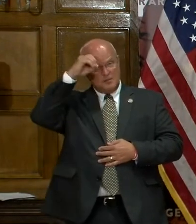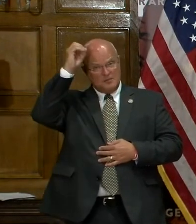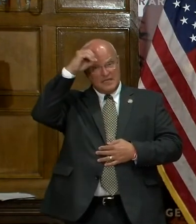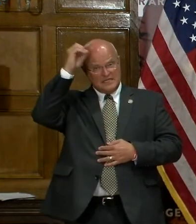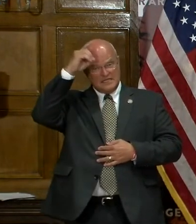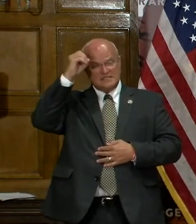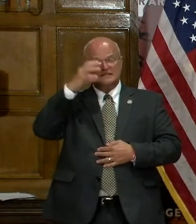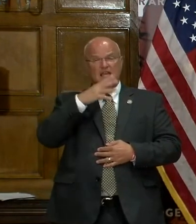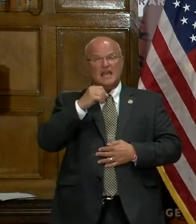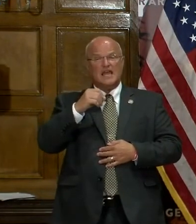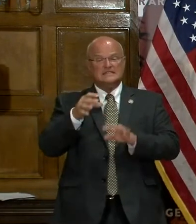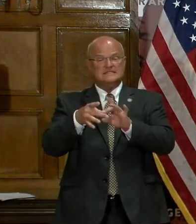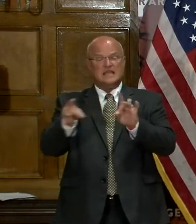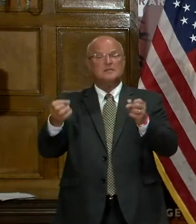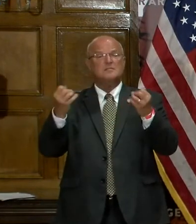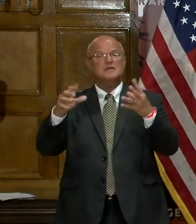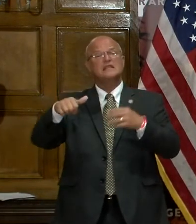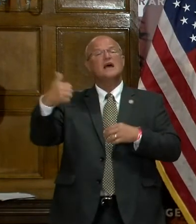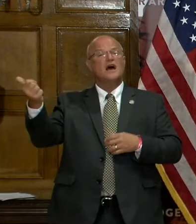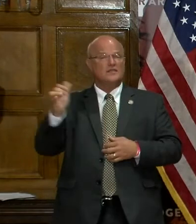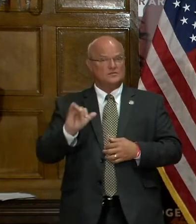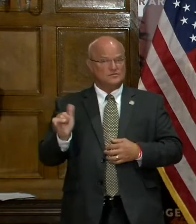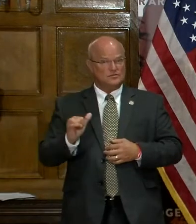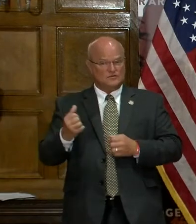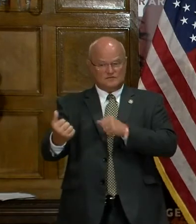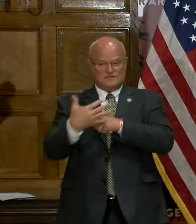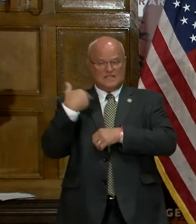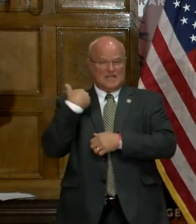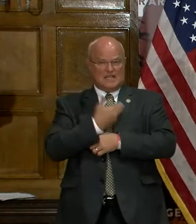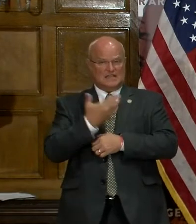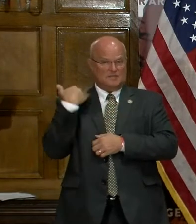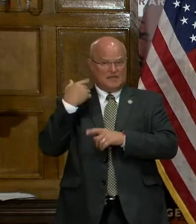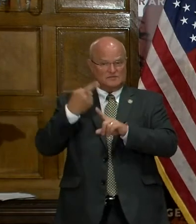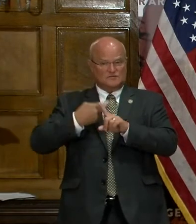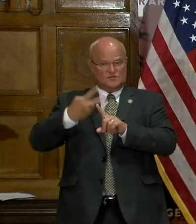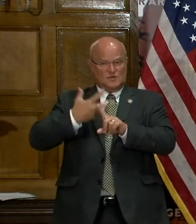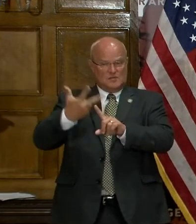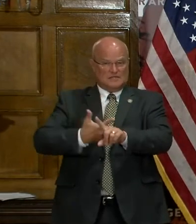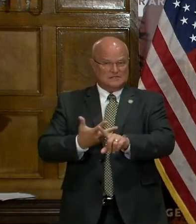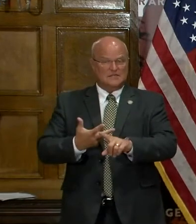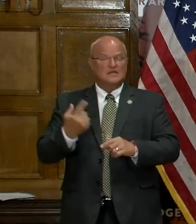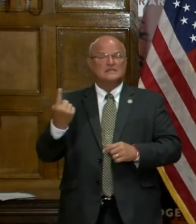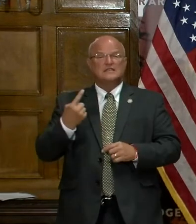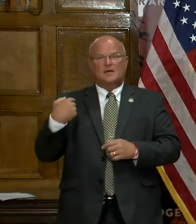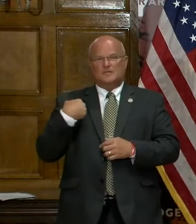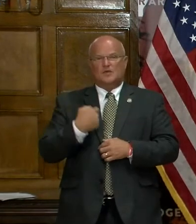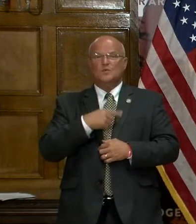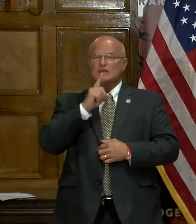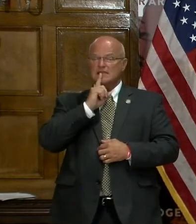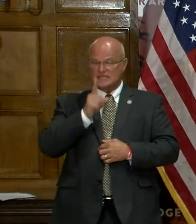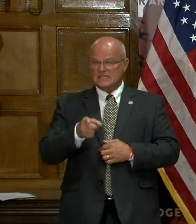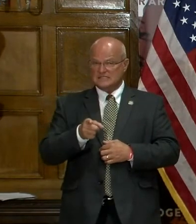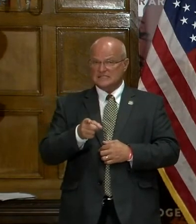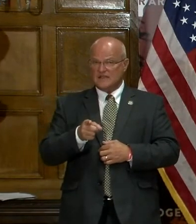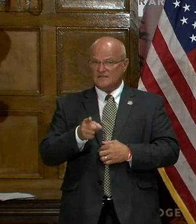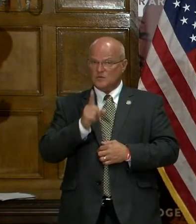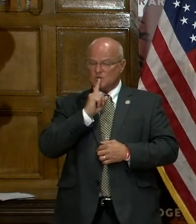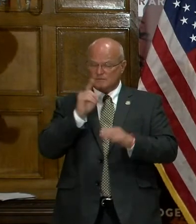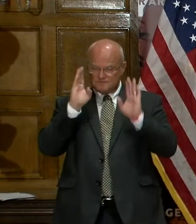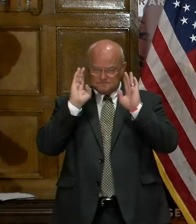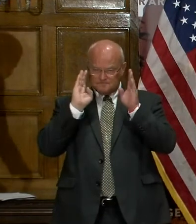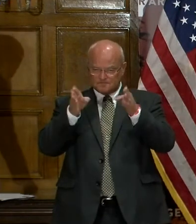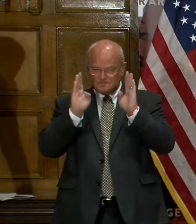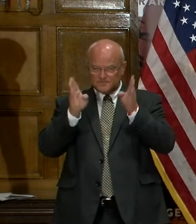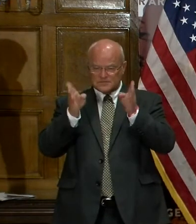opinions and statements that many others have sent us over the last several months. So it's something we definitely take to heart.